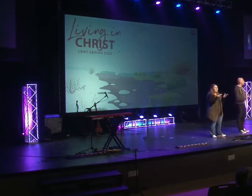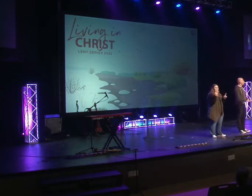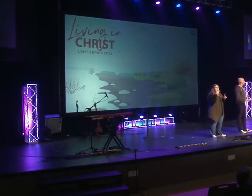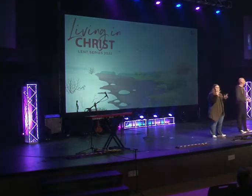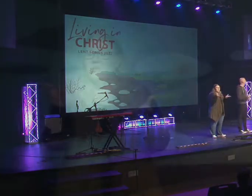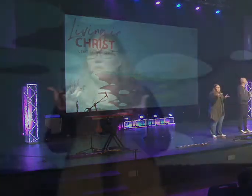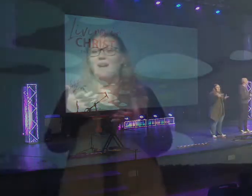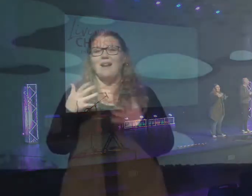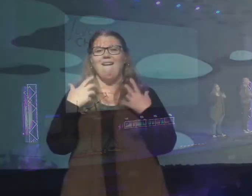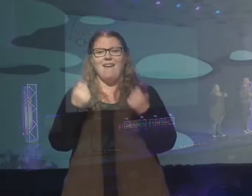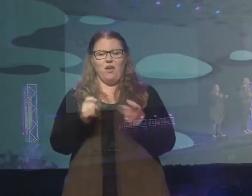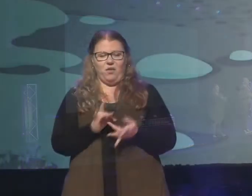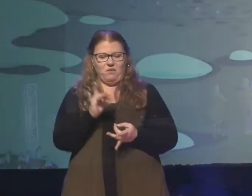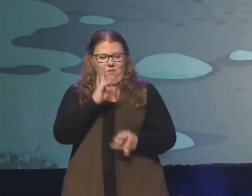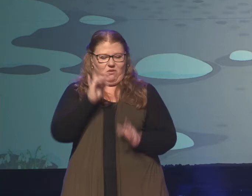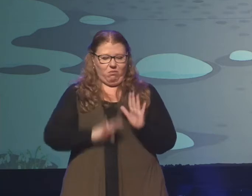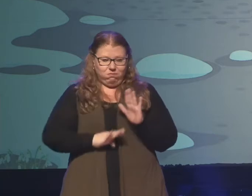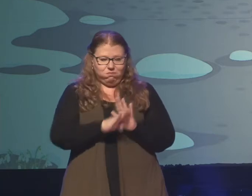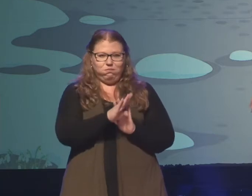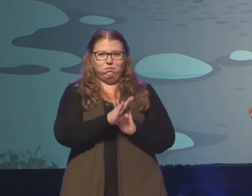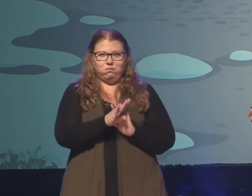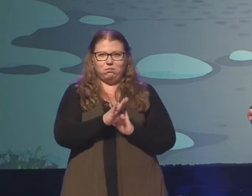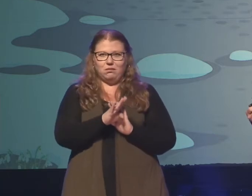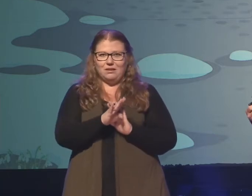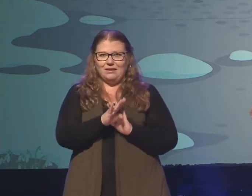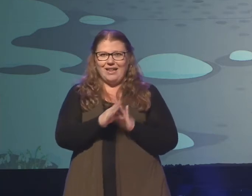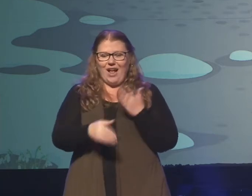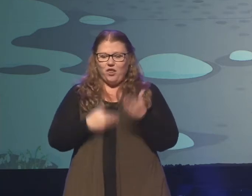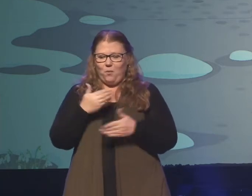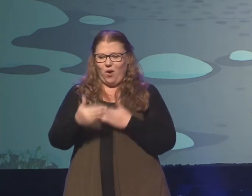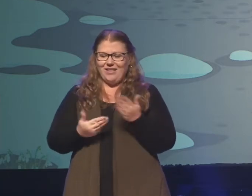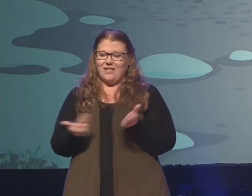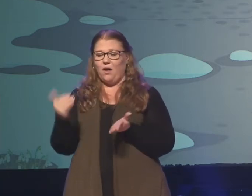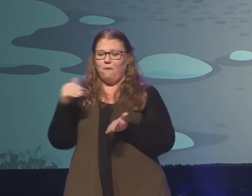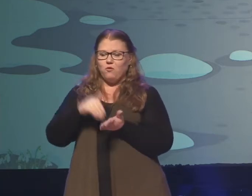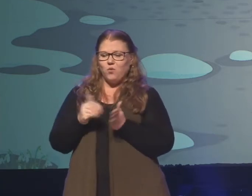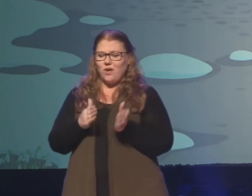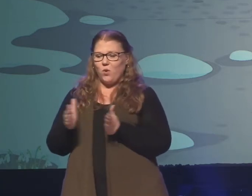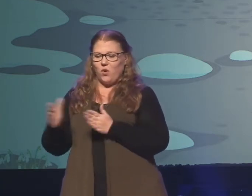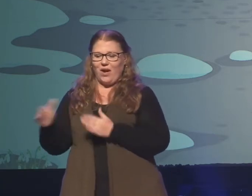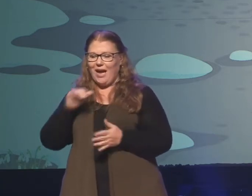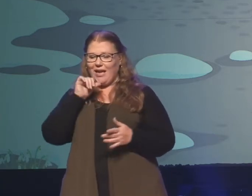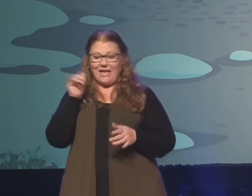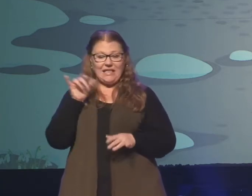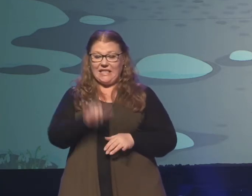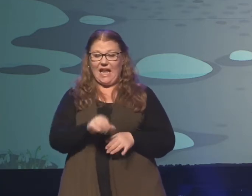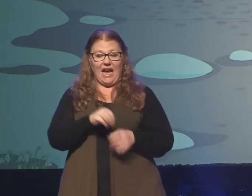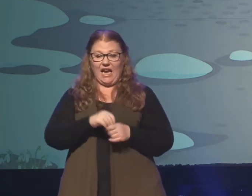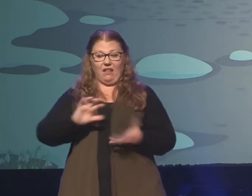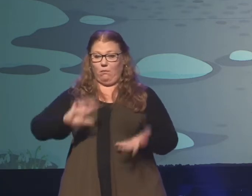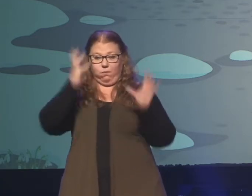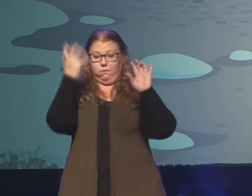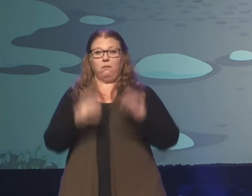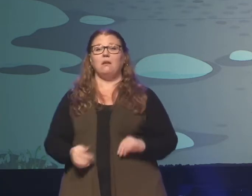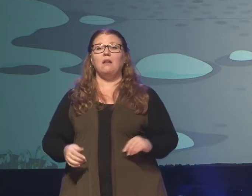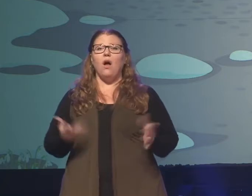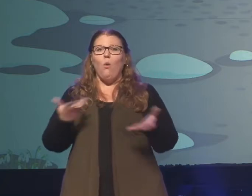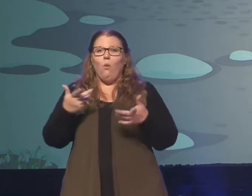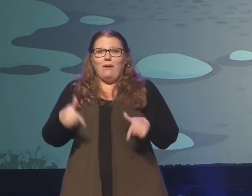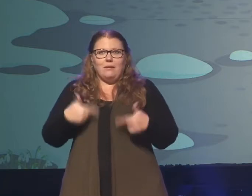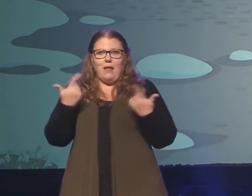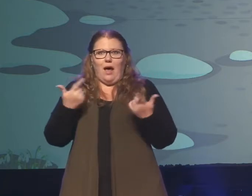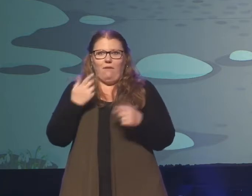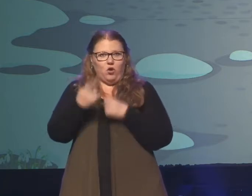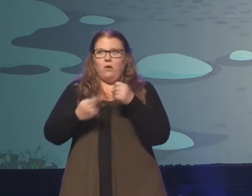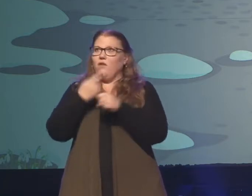healthy spirituality goes through a process of reordering. Or we don't just live in a space of disorder. We ask, what is life, the